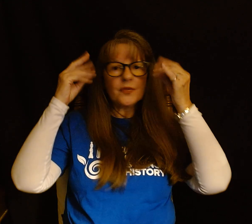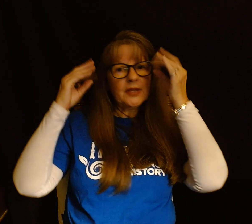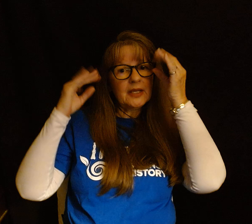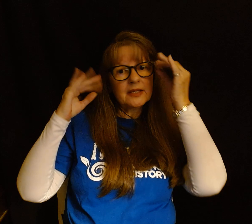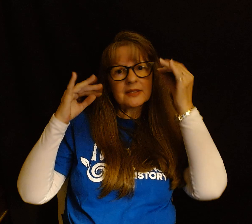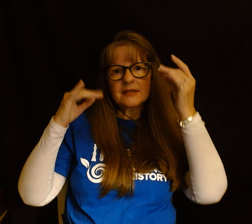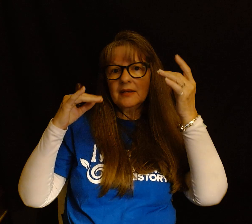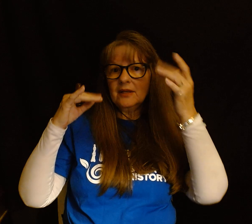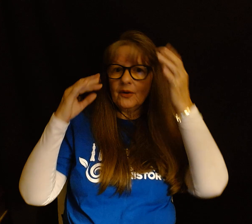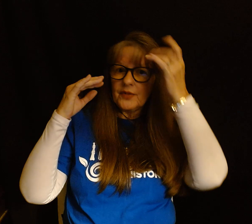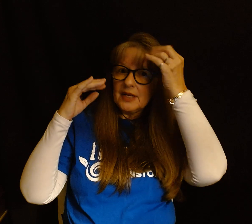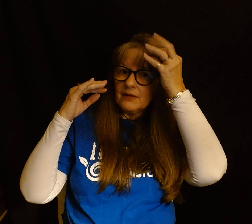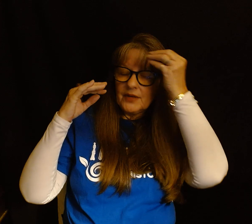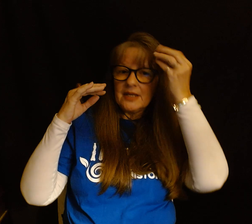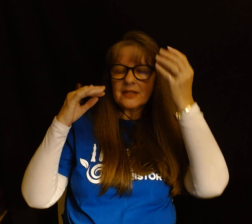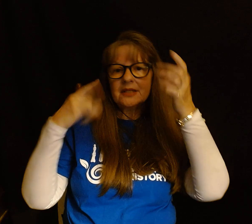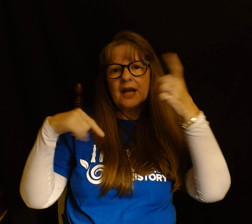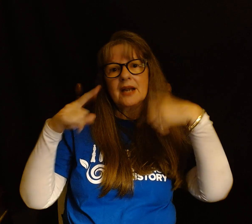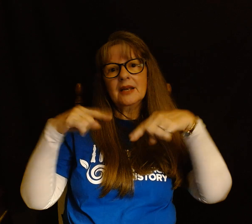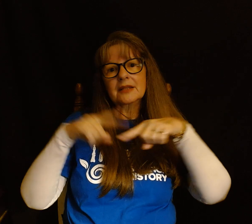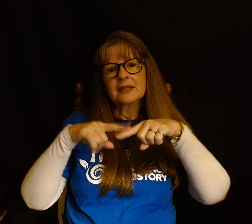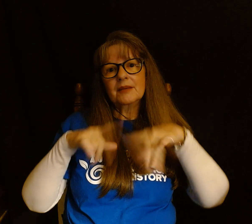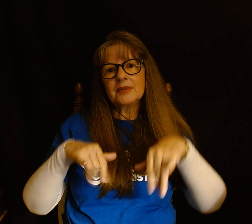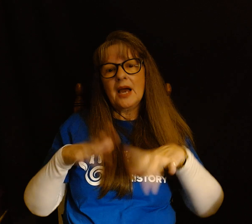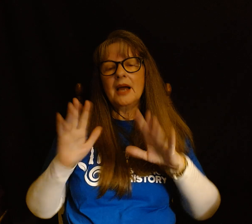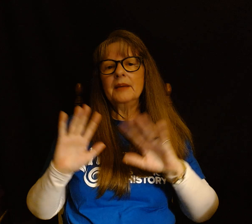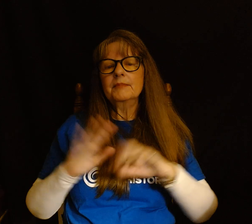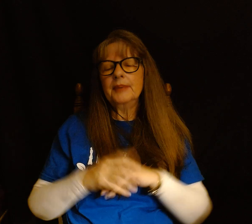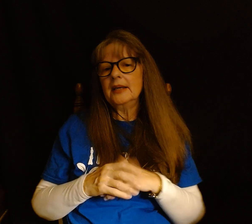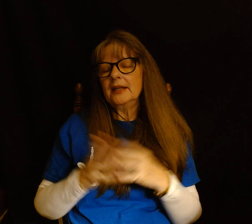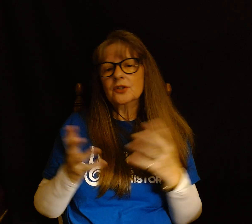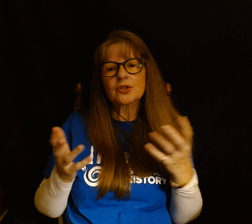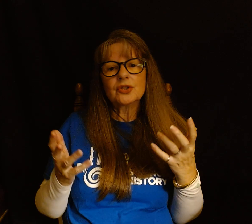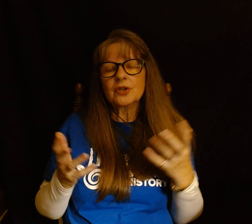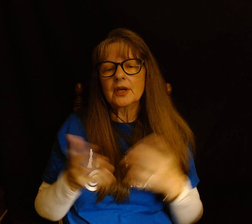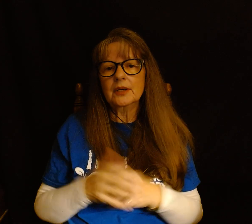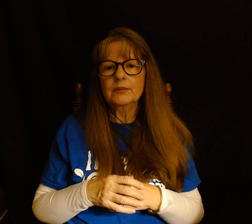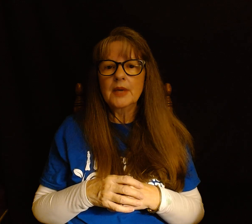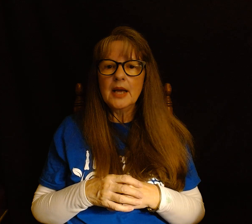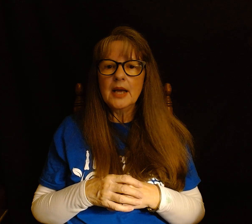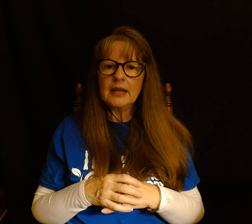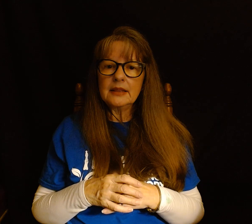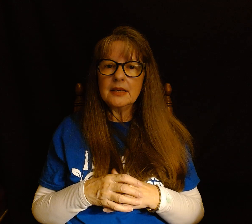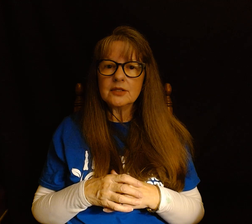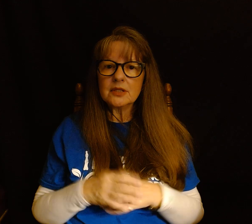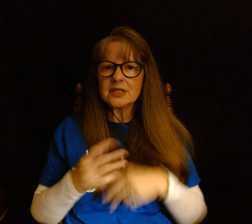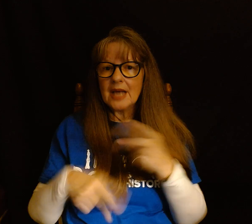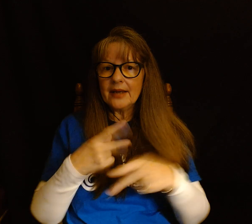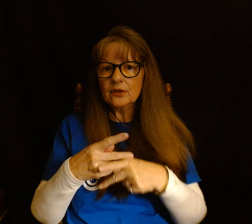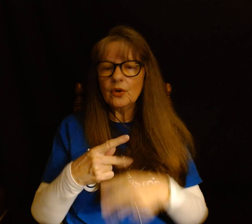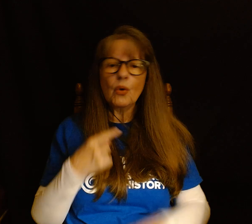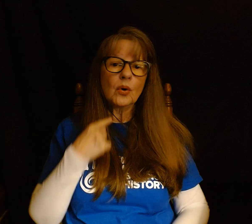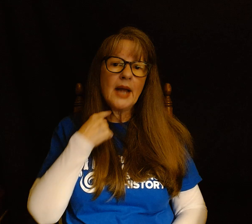thinking thinking of things and signing at the same time, but it's just, I think it's a style or